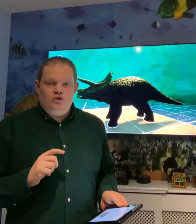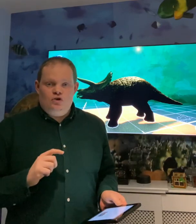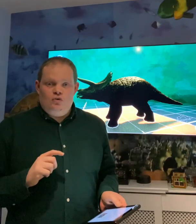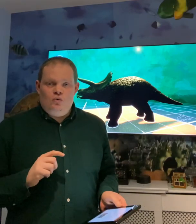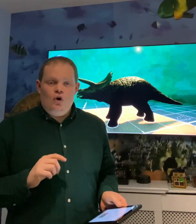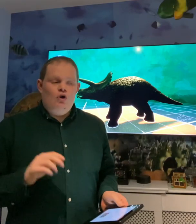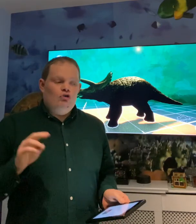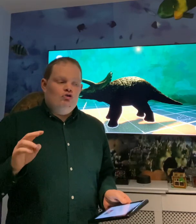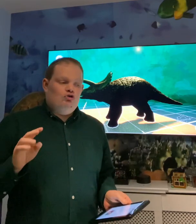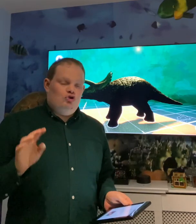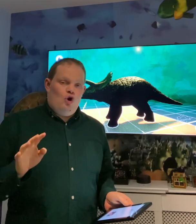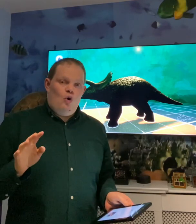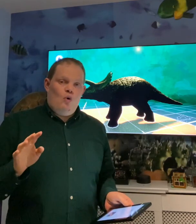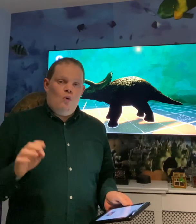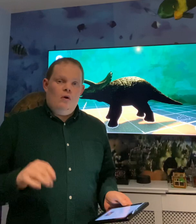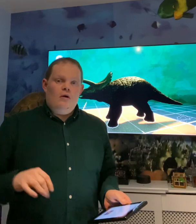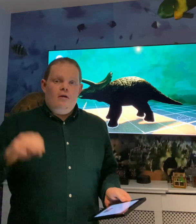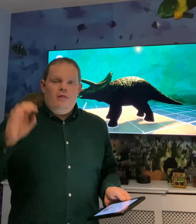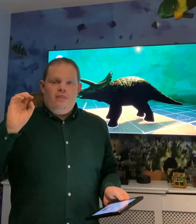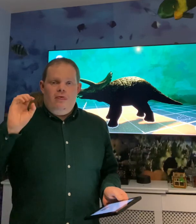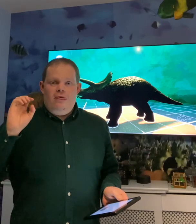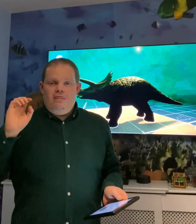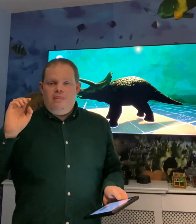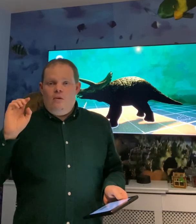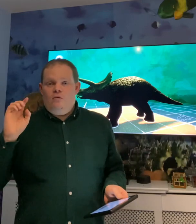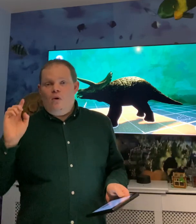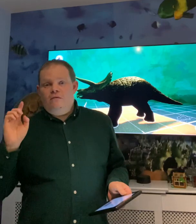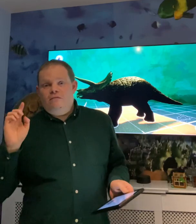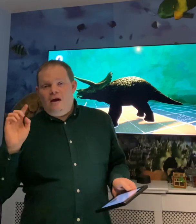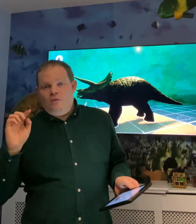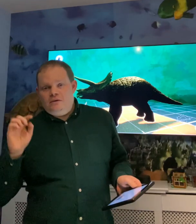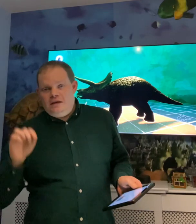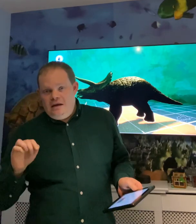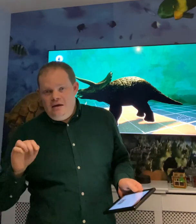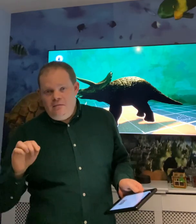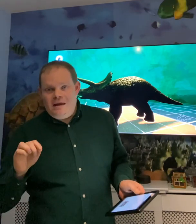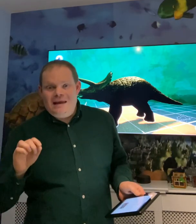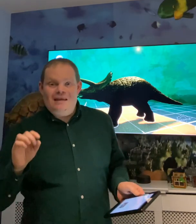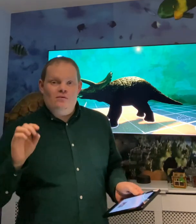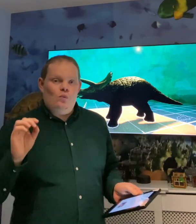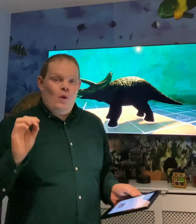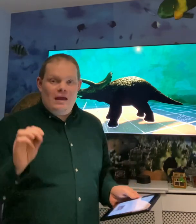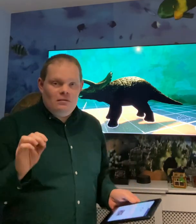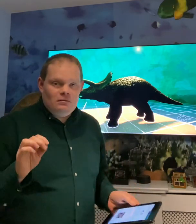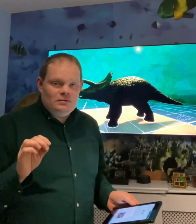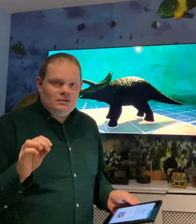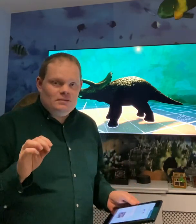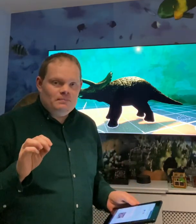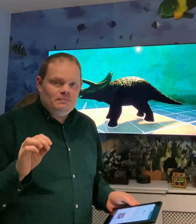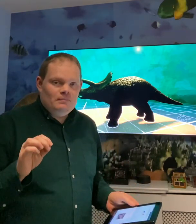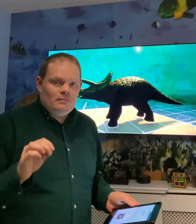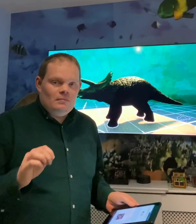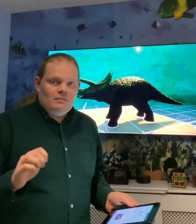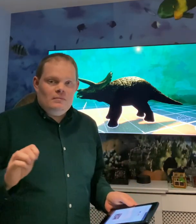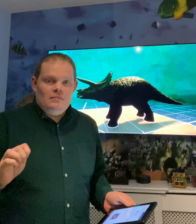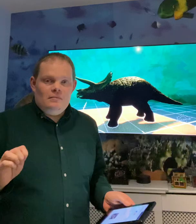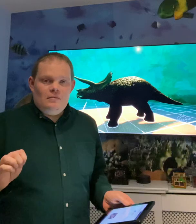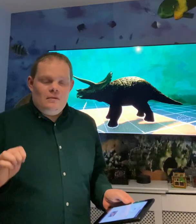too. So there was one found here in Wales.